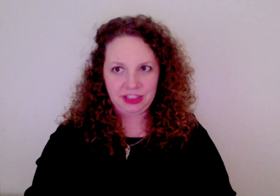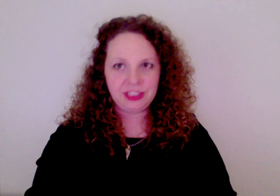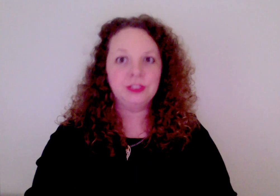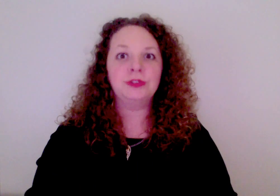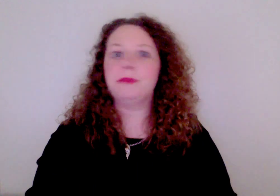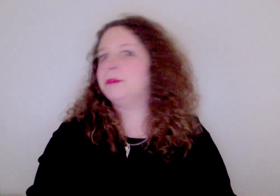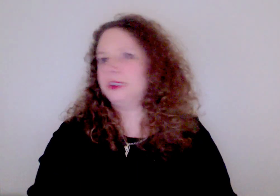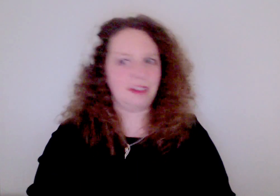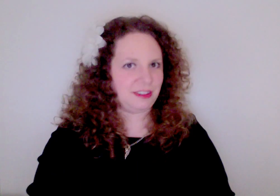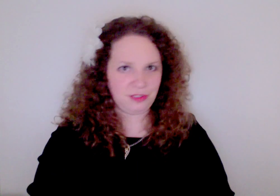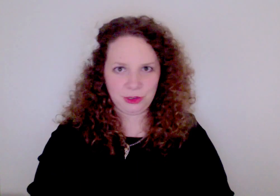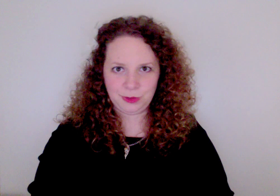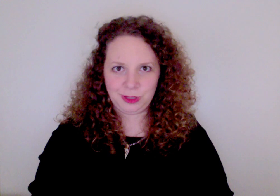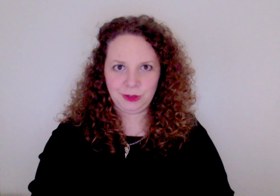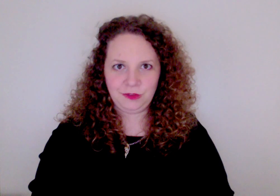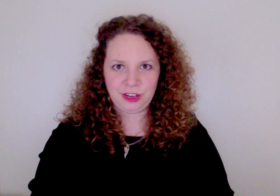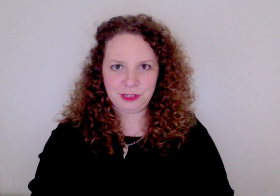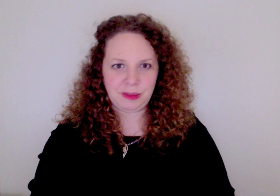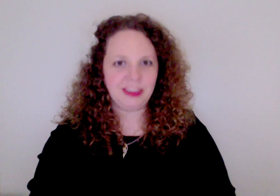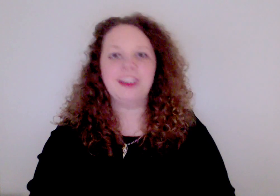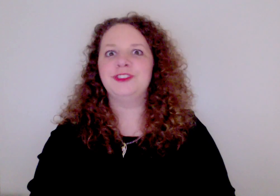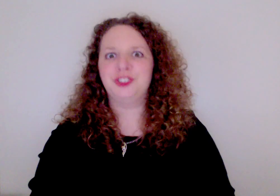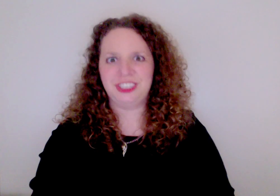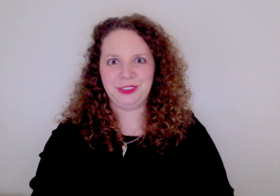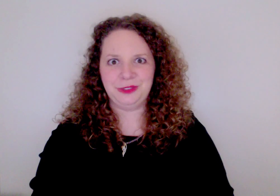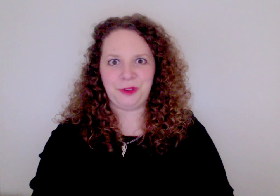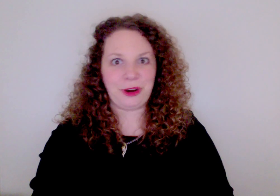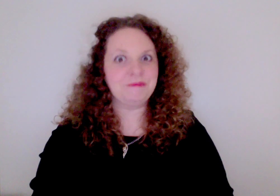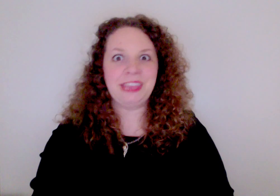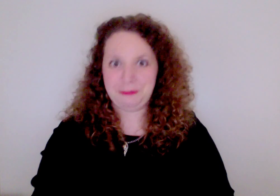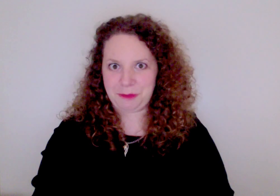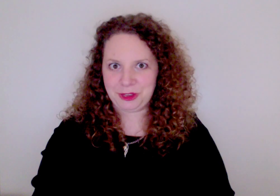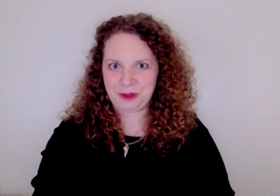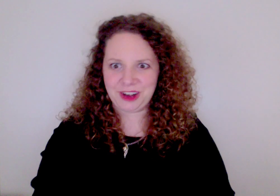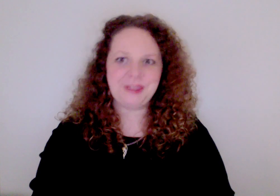of it. So remember, none of those will include finger spelling, just those 4. Keep up the good work.